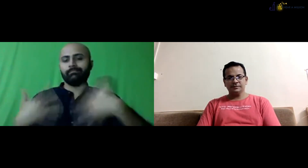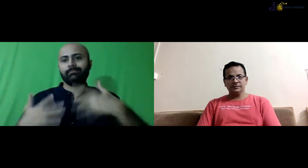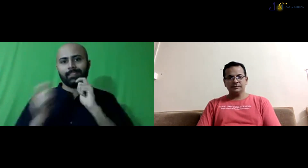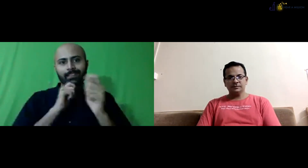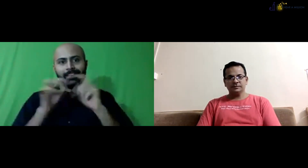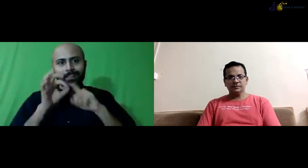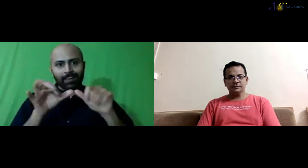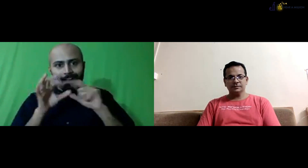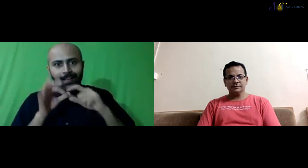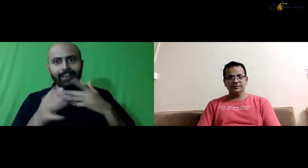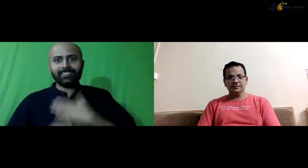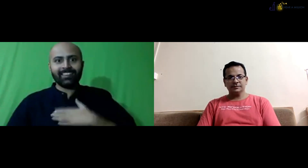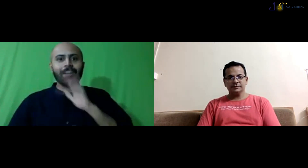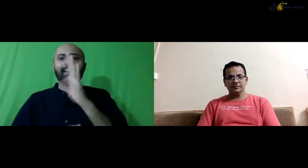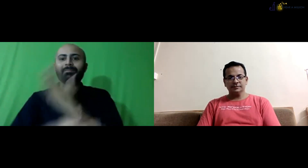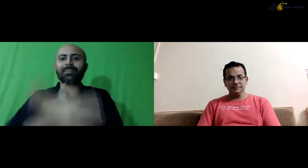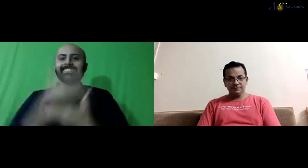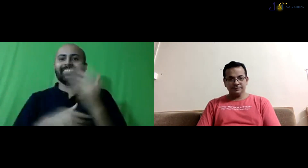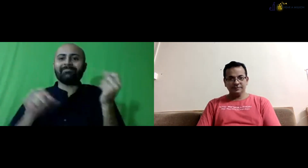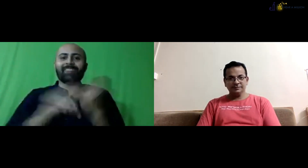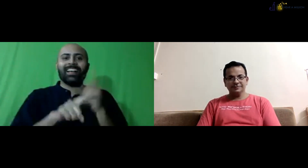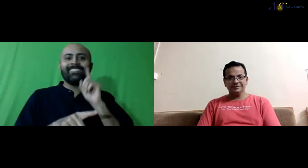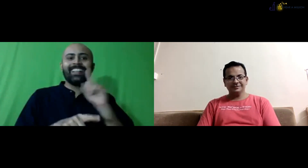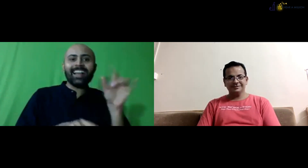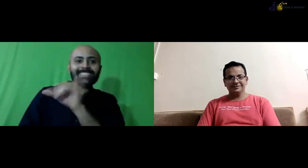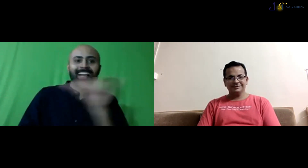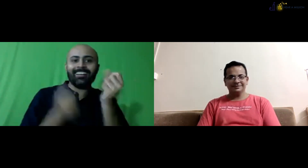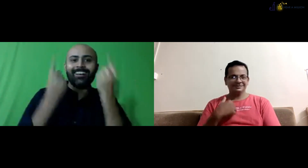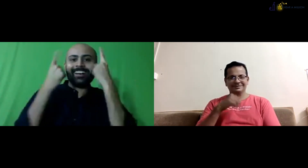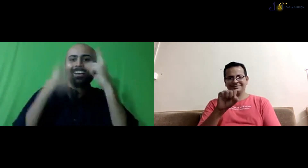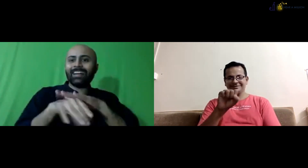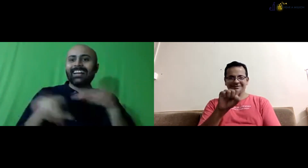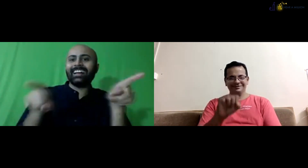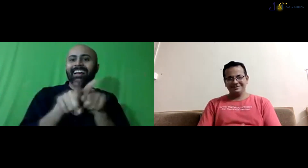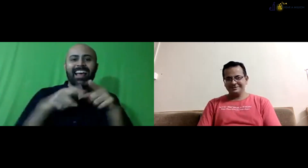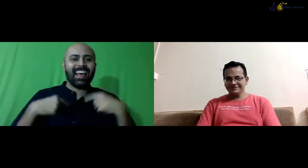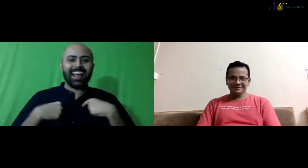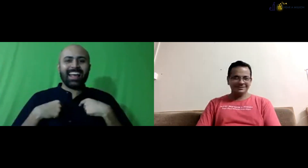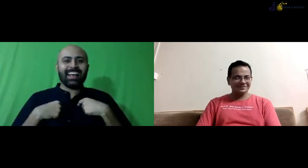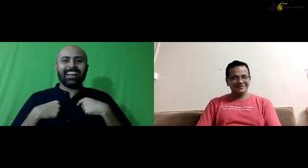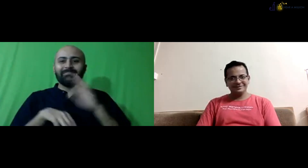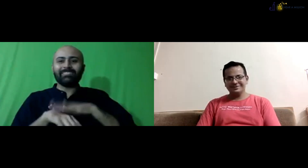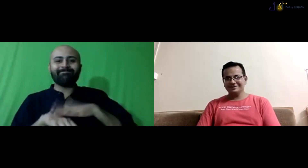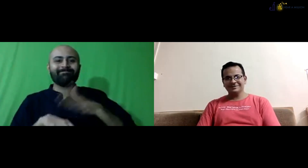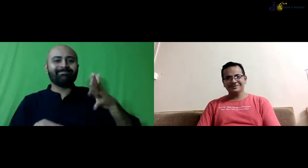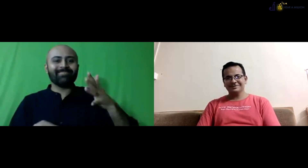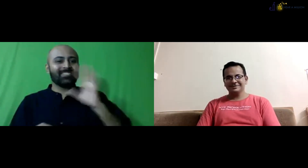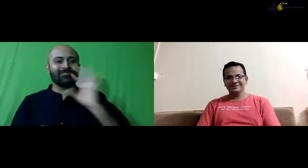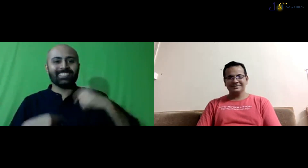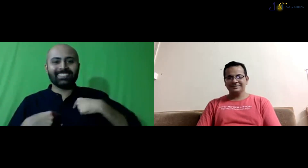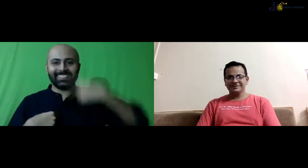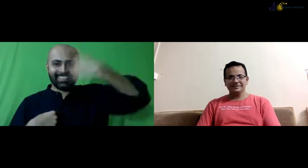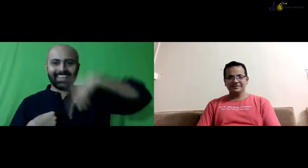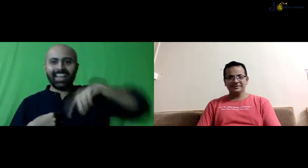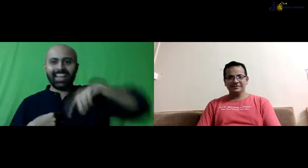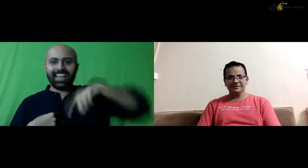a feedback form. But thank you so much, Mr. Rajesh, for taking the interviews and becoming the MC today.